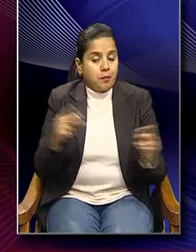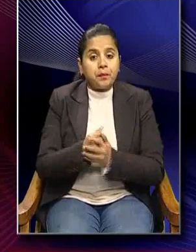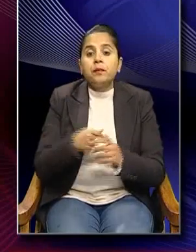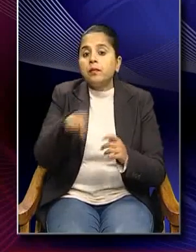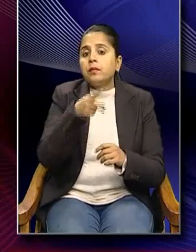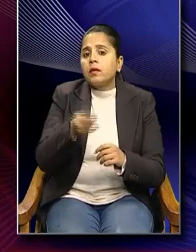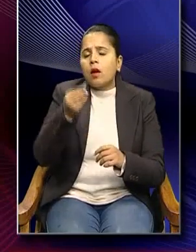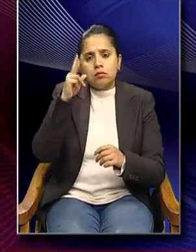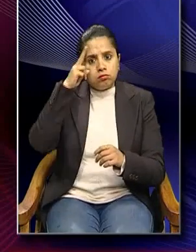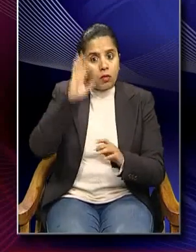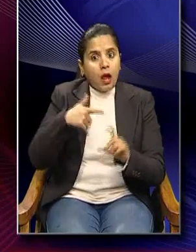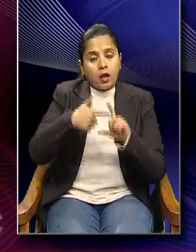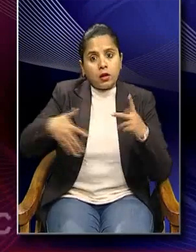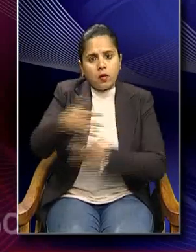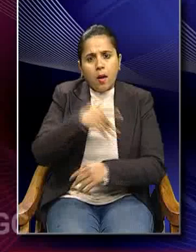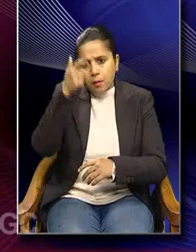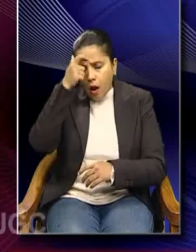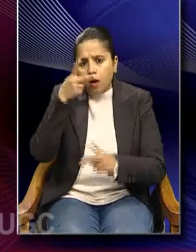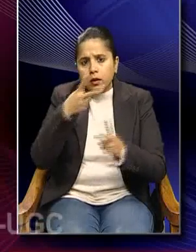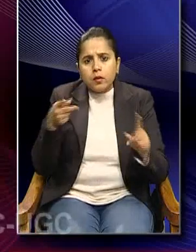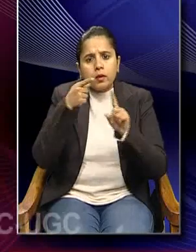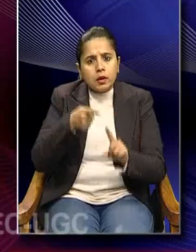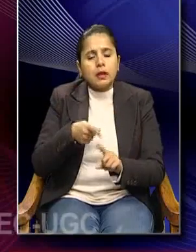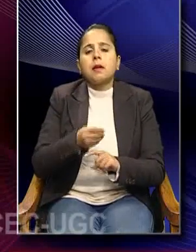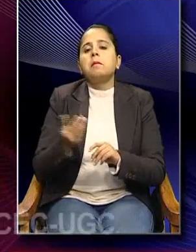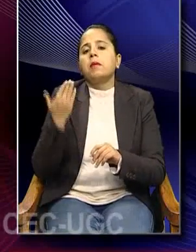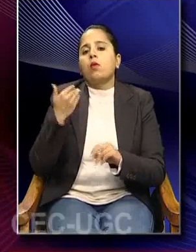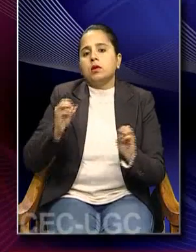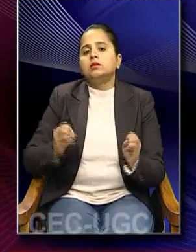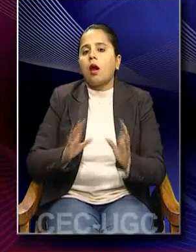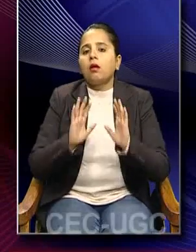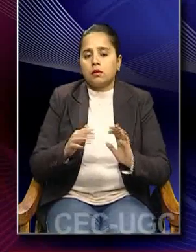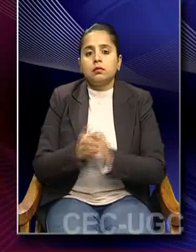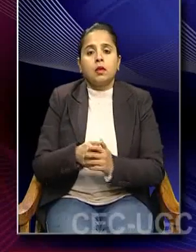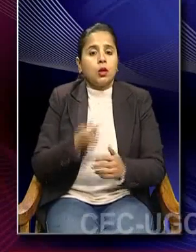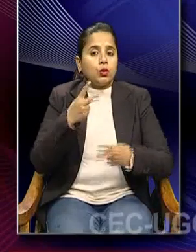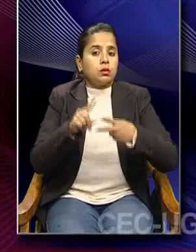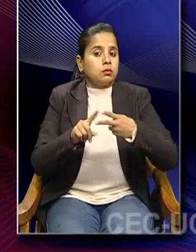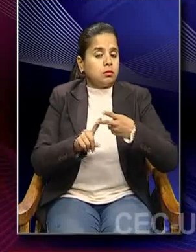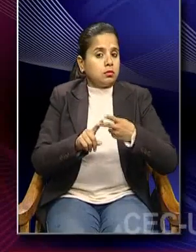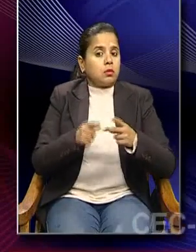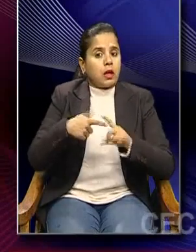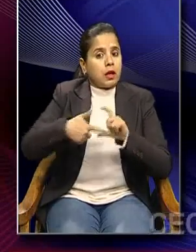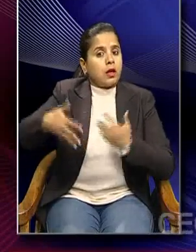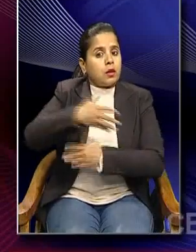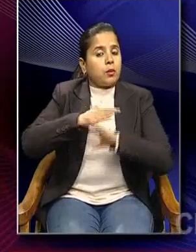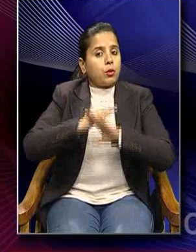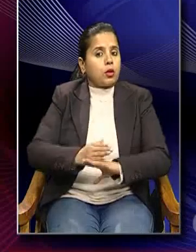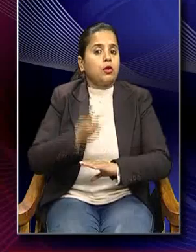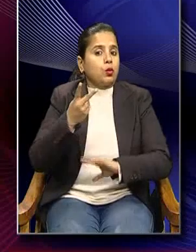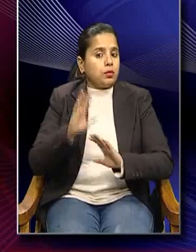concern regarding the environmental issues is recent. There are 2 issues regarding environmental